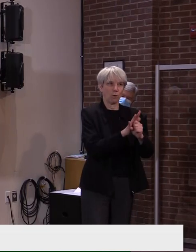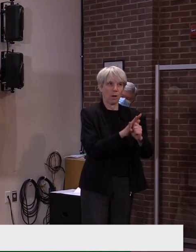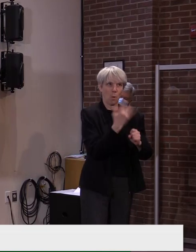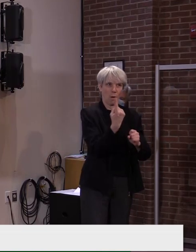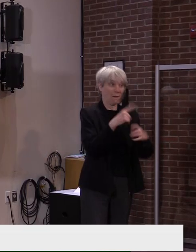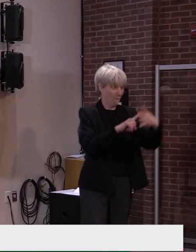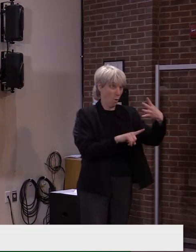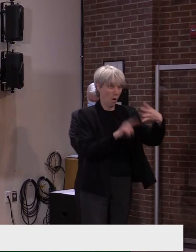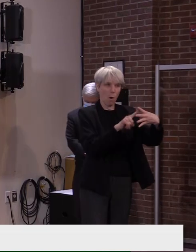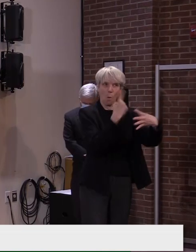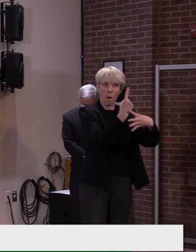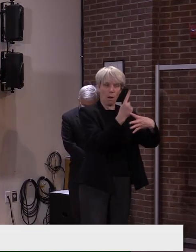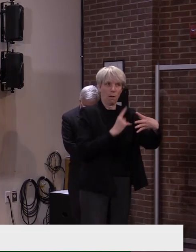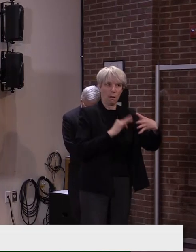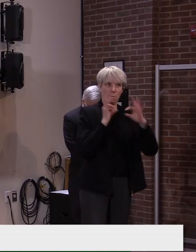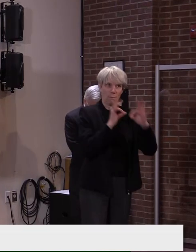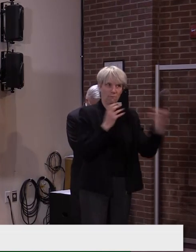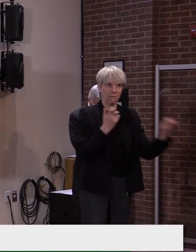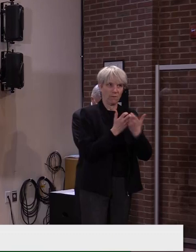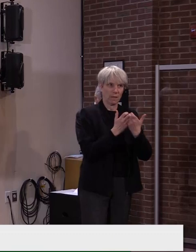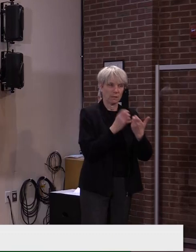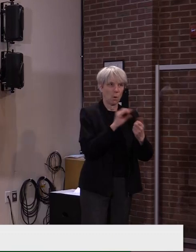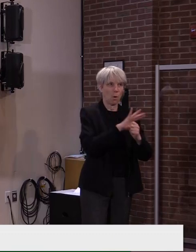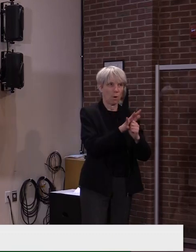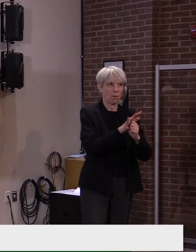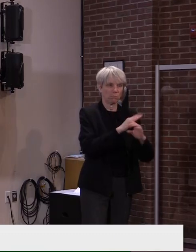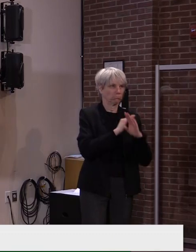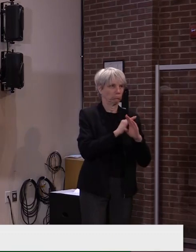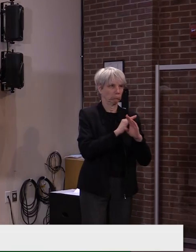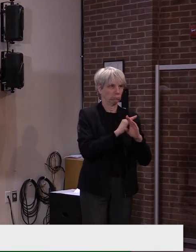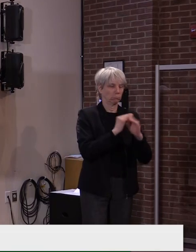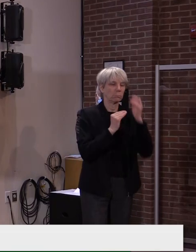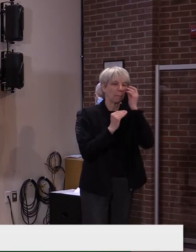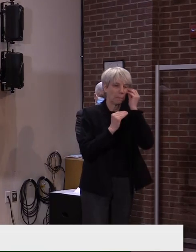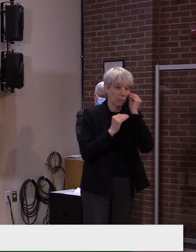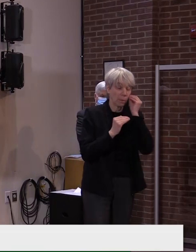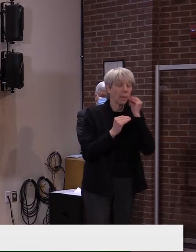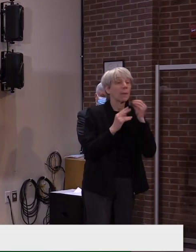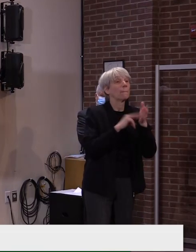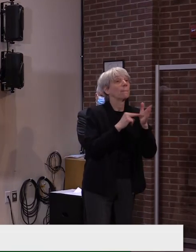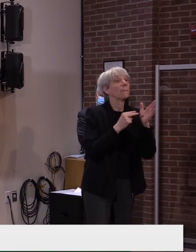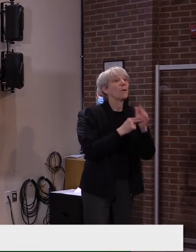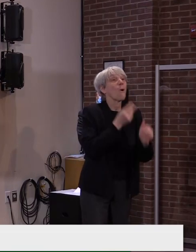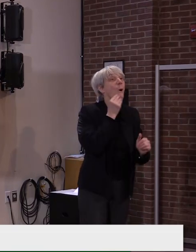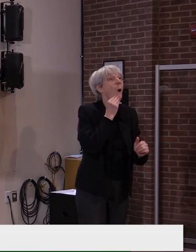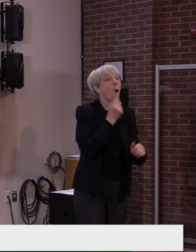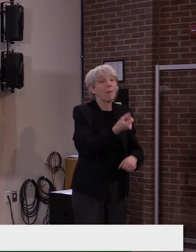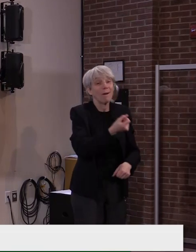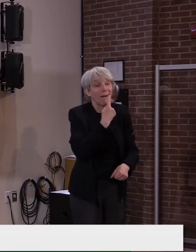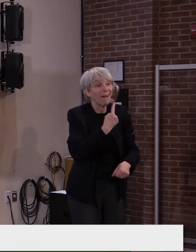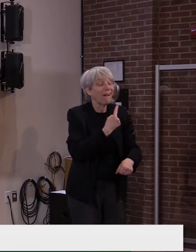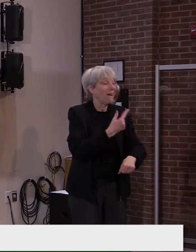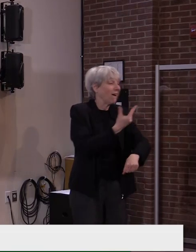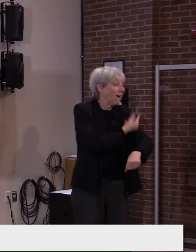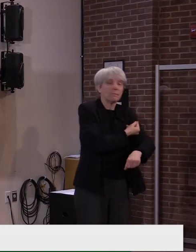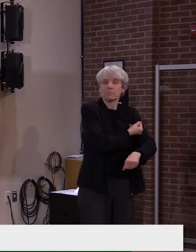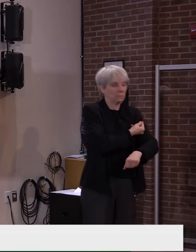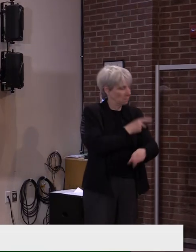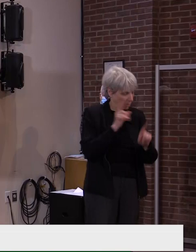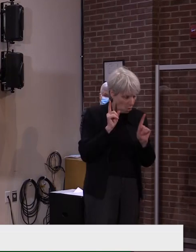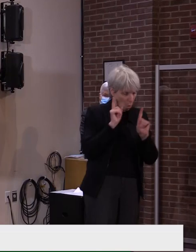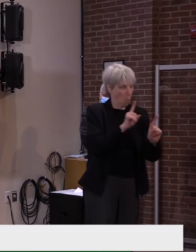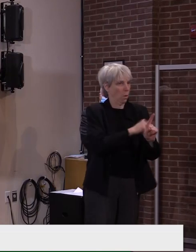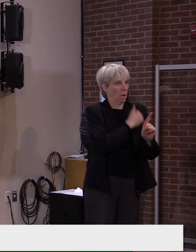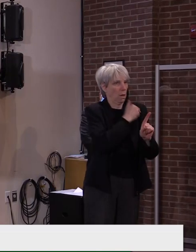variant. Like all the other monoclonals, it requires an infusion center, and this one is only delivered